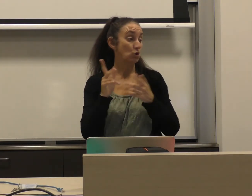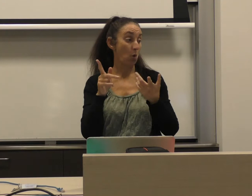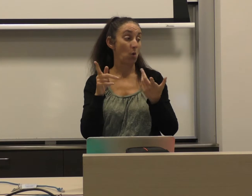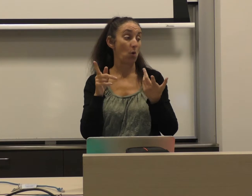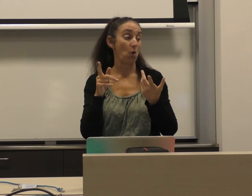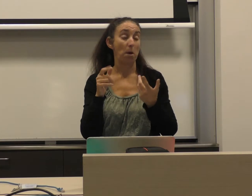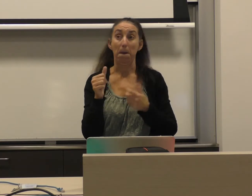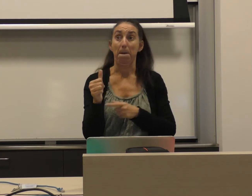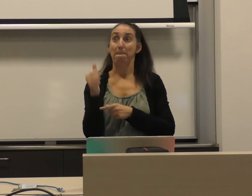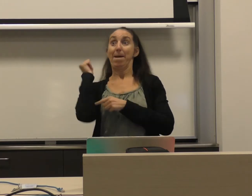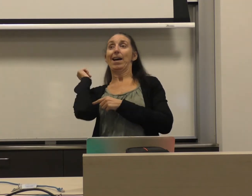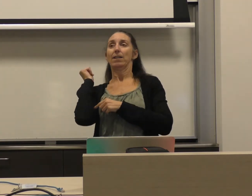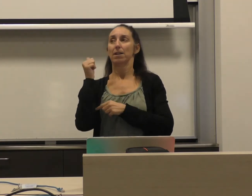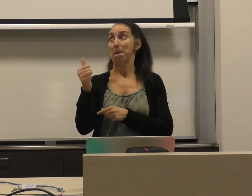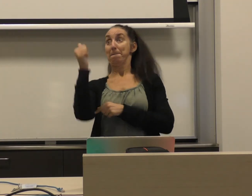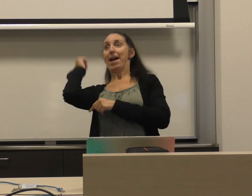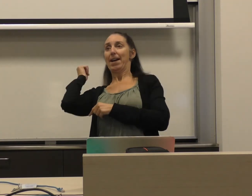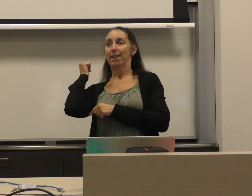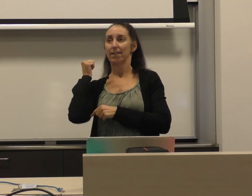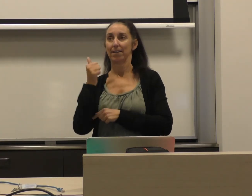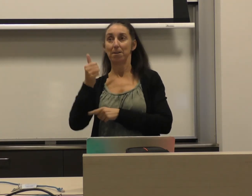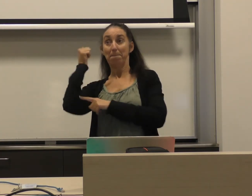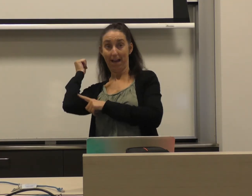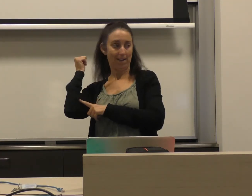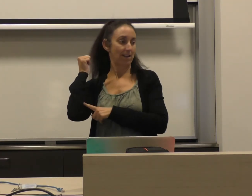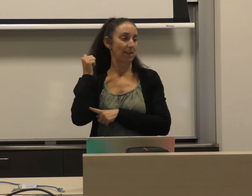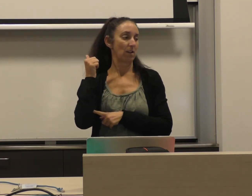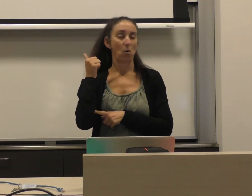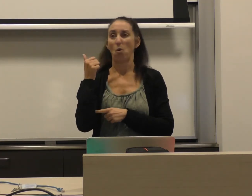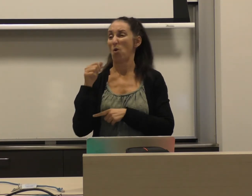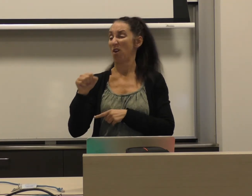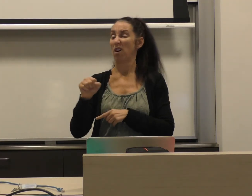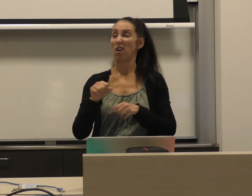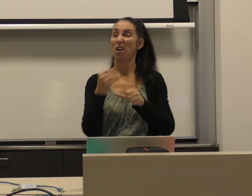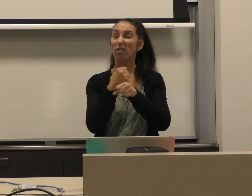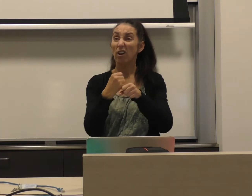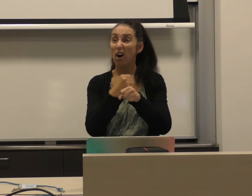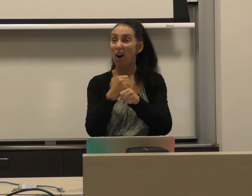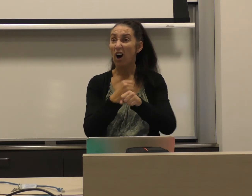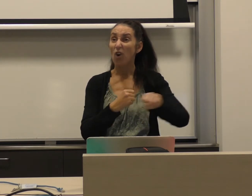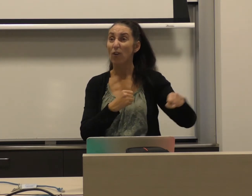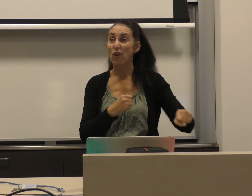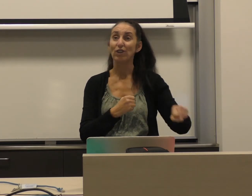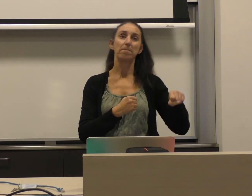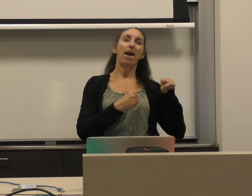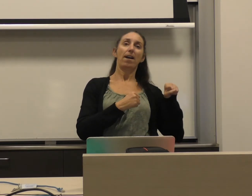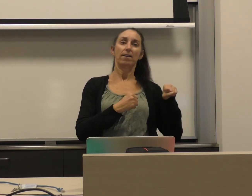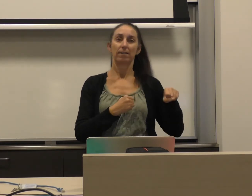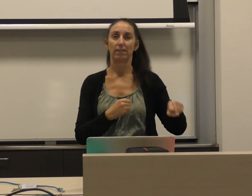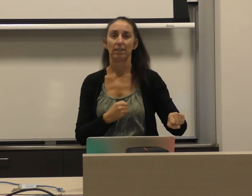difference in location. So you could be moving backwards like this, or if you're reversing back